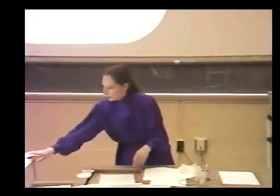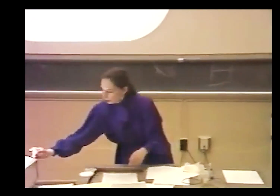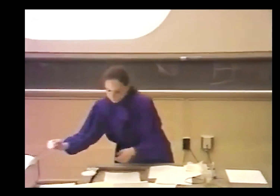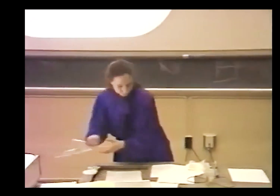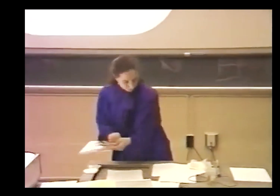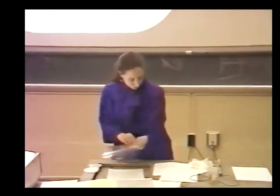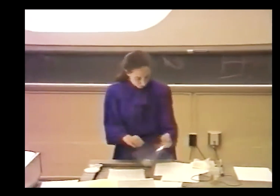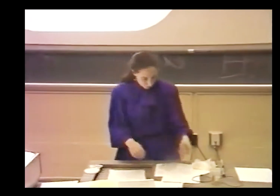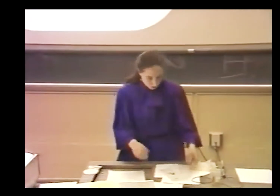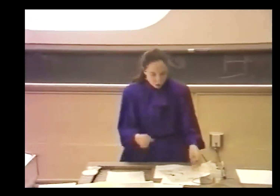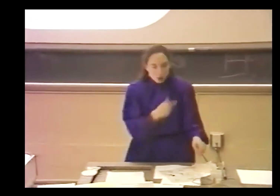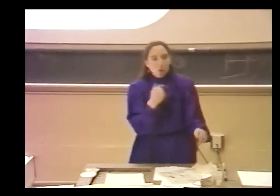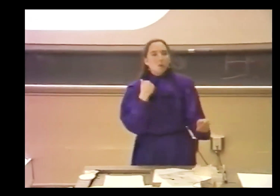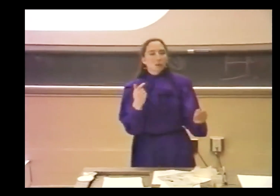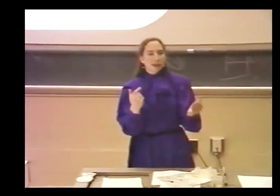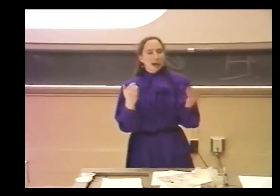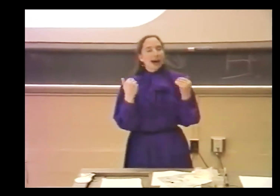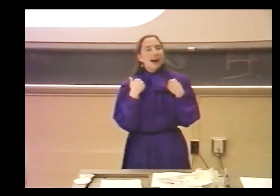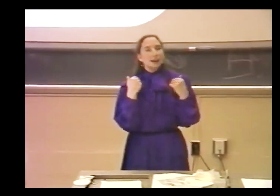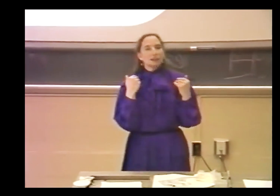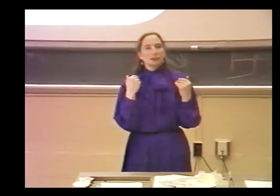Okay. We had